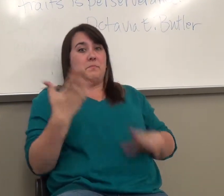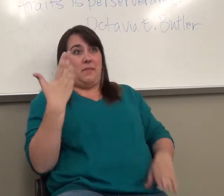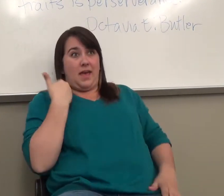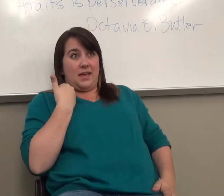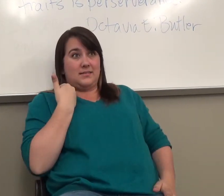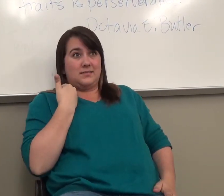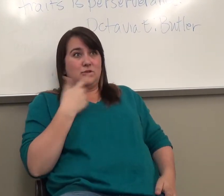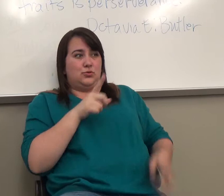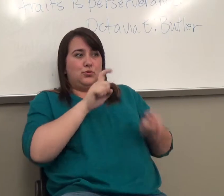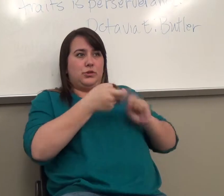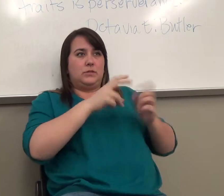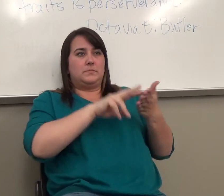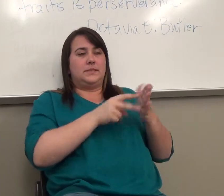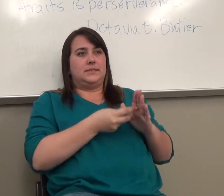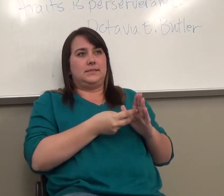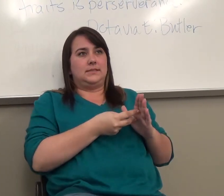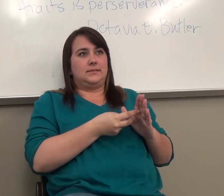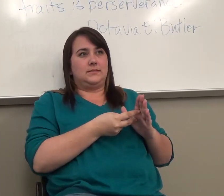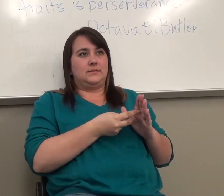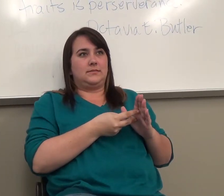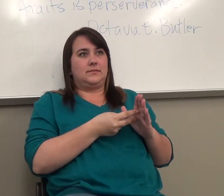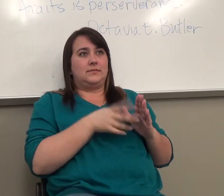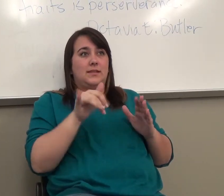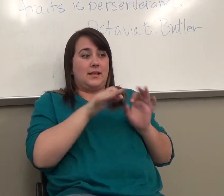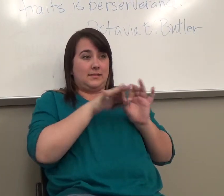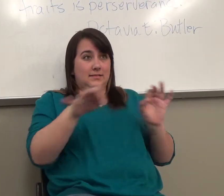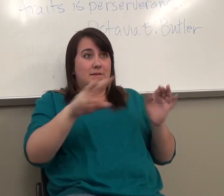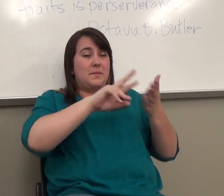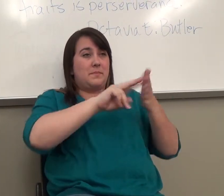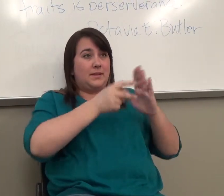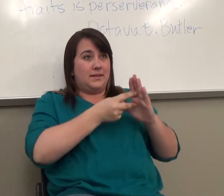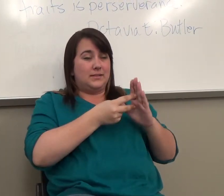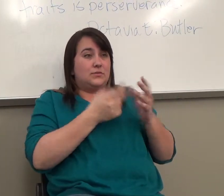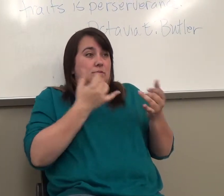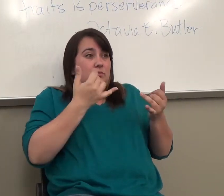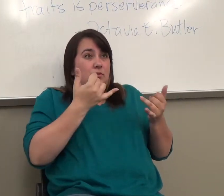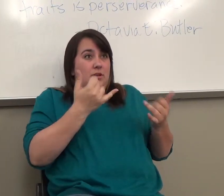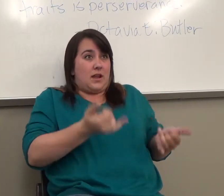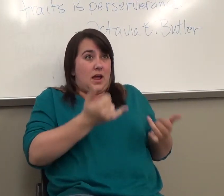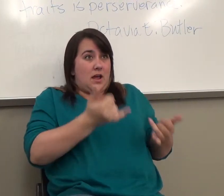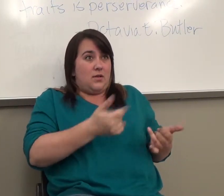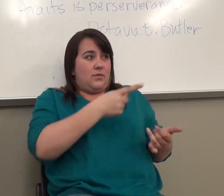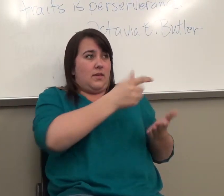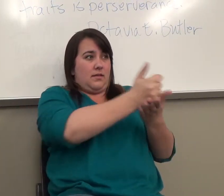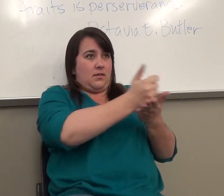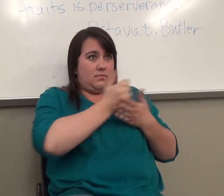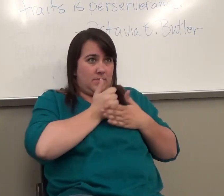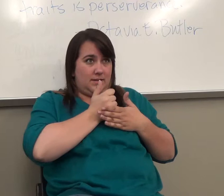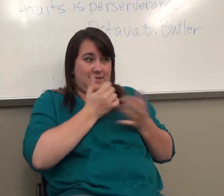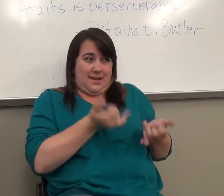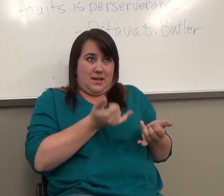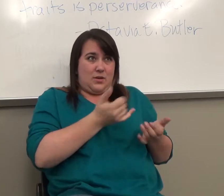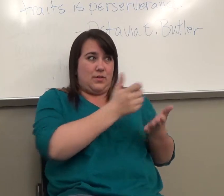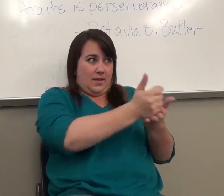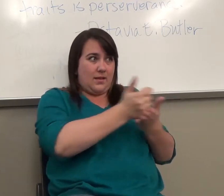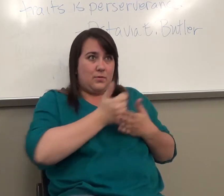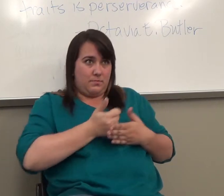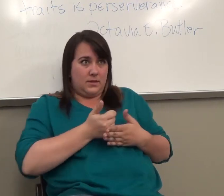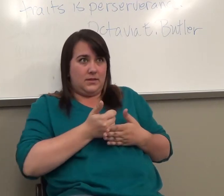past, you're changing the meaning. So that's why I marked that wrong. A lot of you look at that and say, why is that wrong?